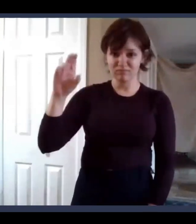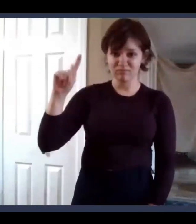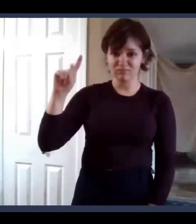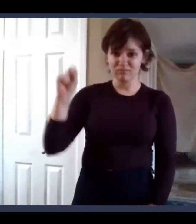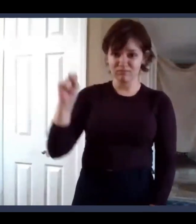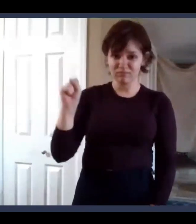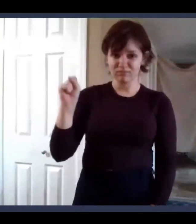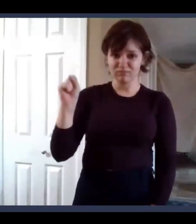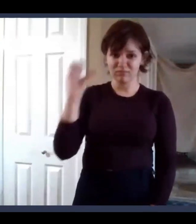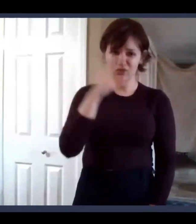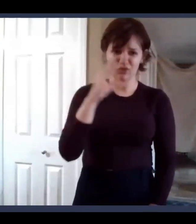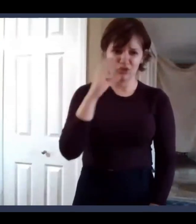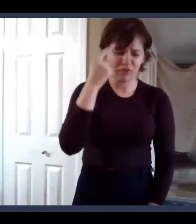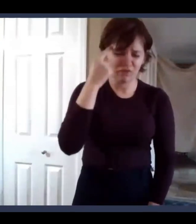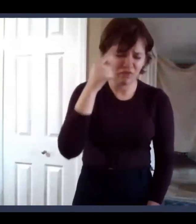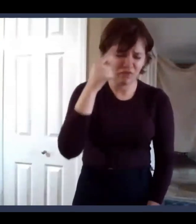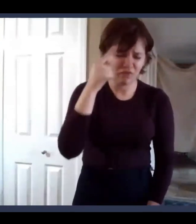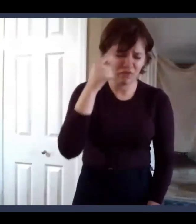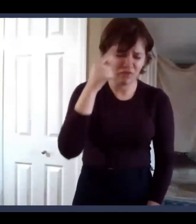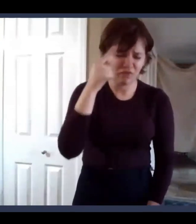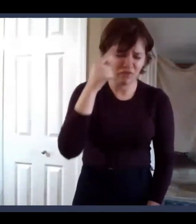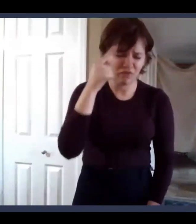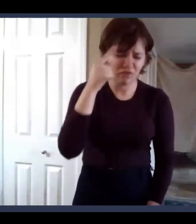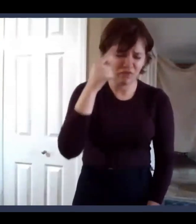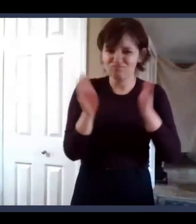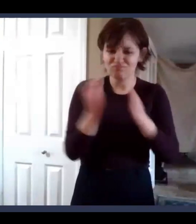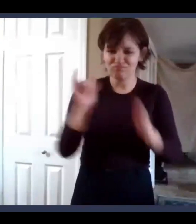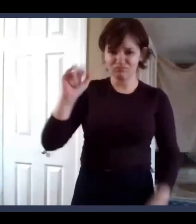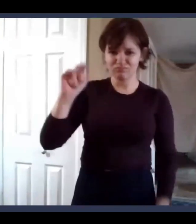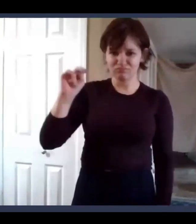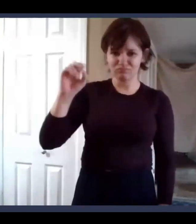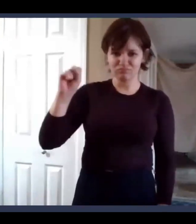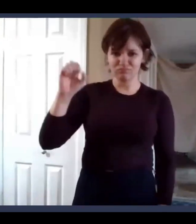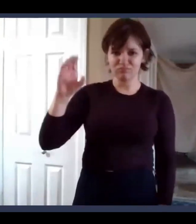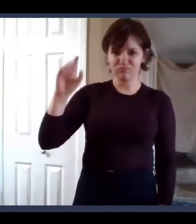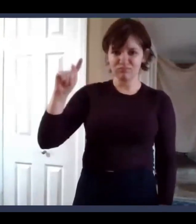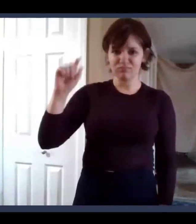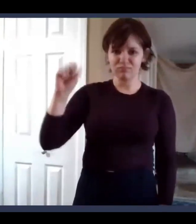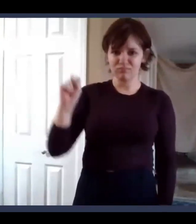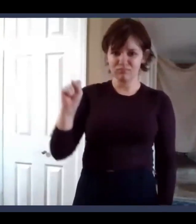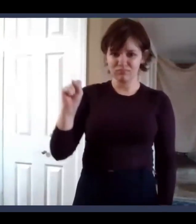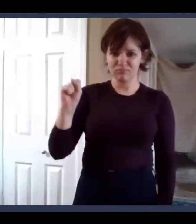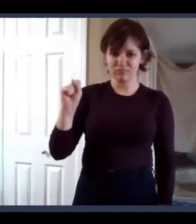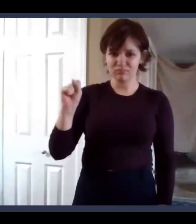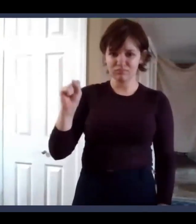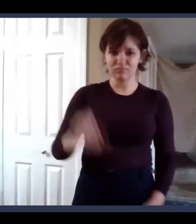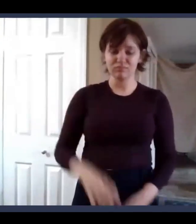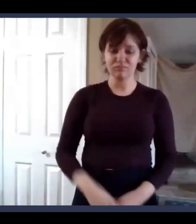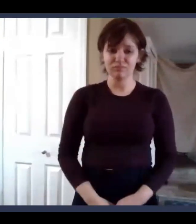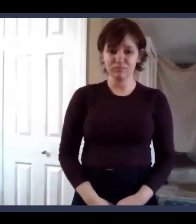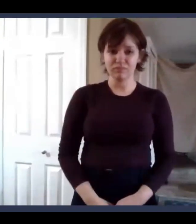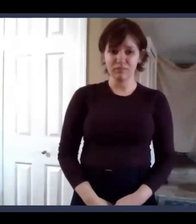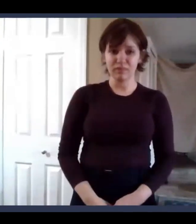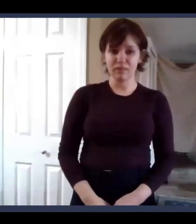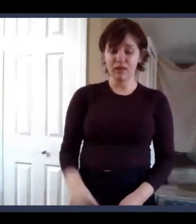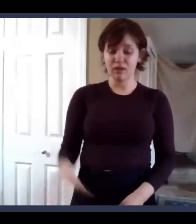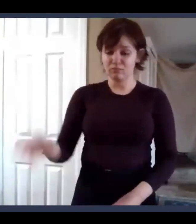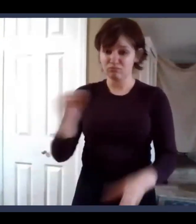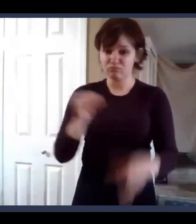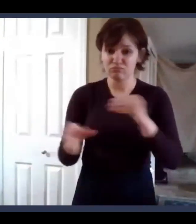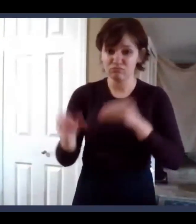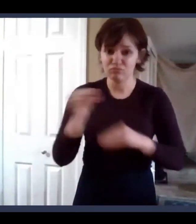they're basically looking for small insects, and they actually catch them. So the foragers there are rather large, and they have very